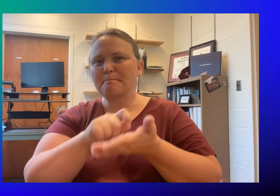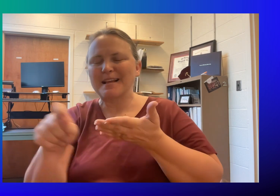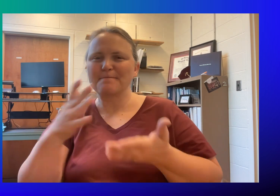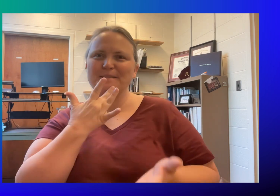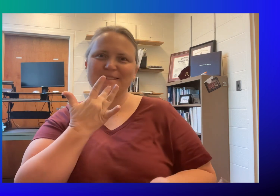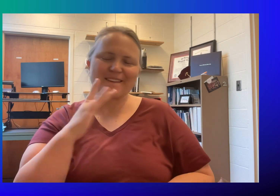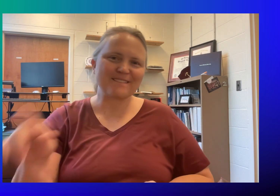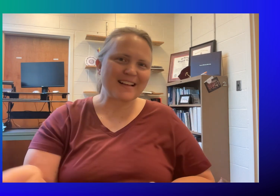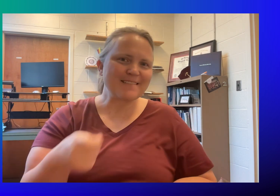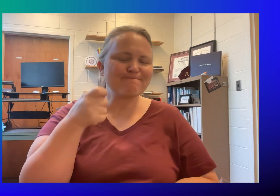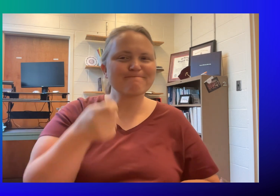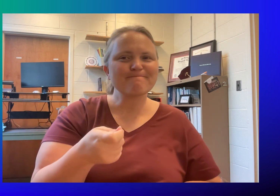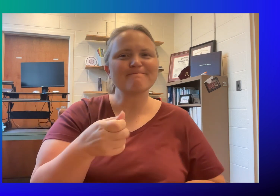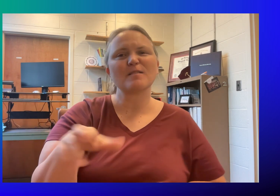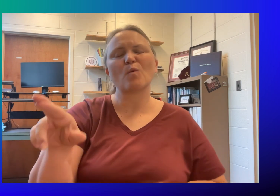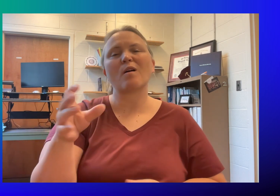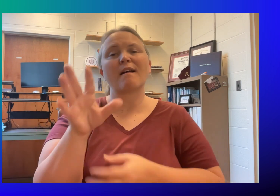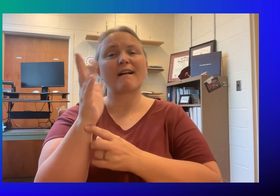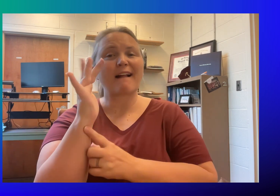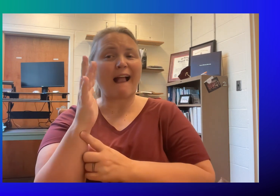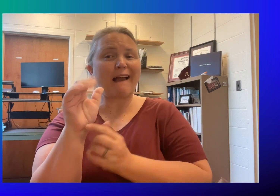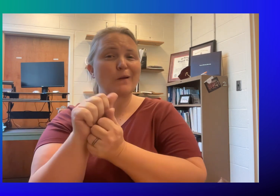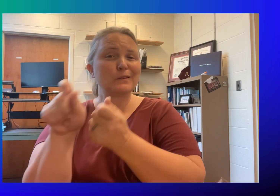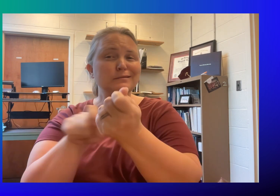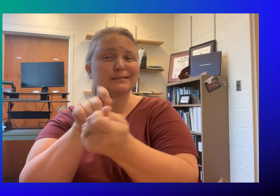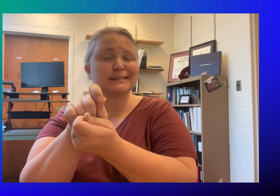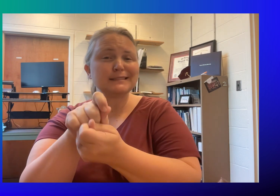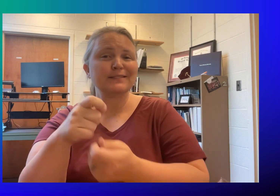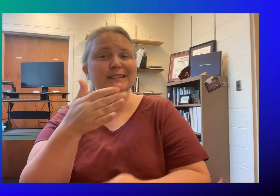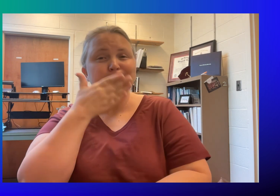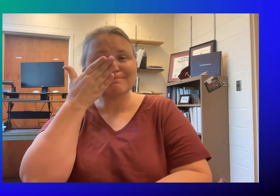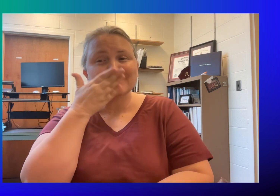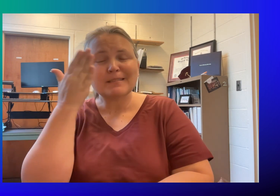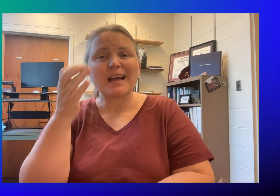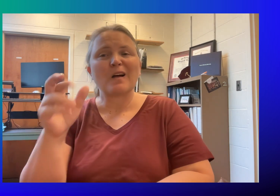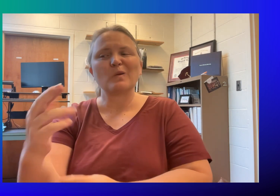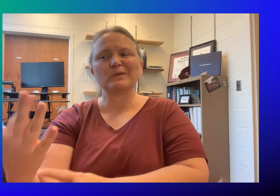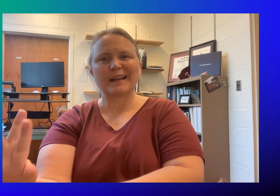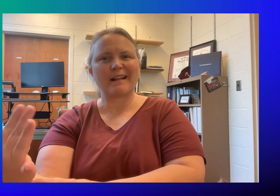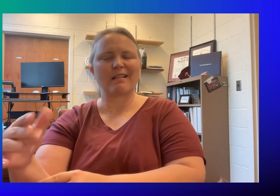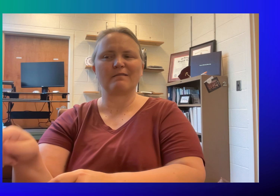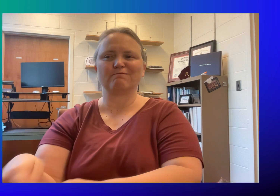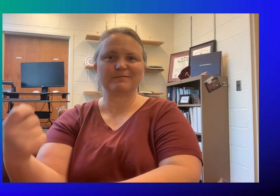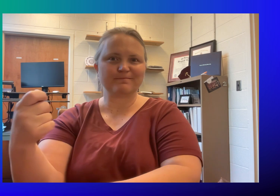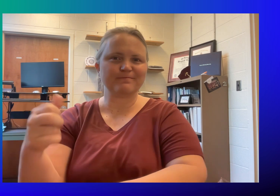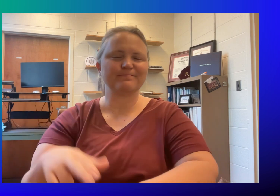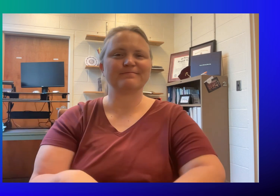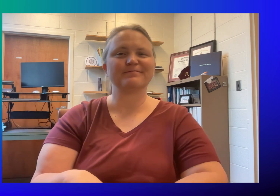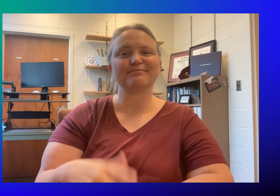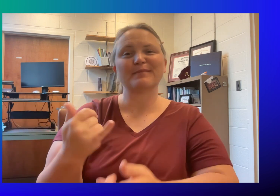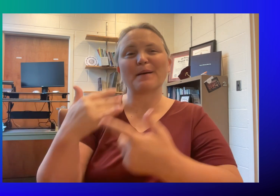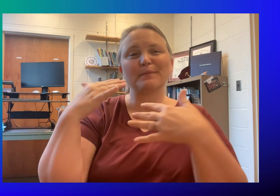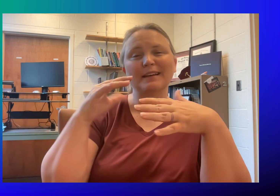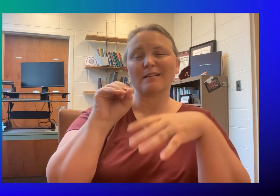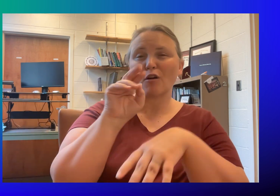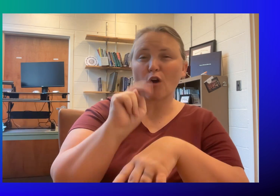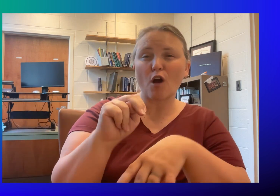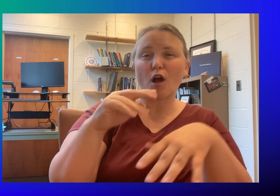pen. You might light a candle with a certain scent that will trigger your mind that it's time. Maybe you turn on the coffee shop noise